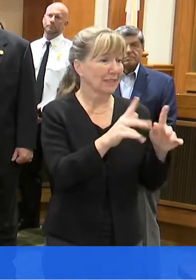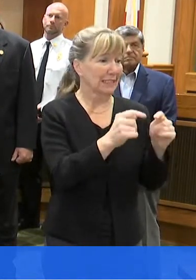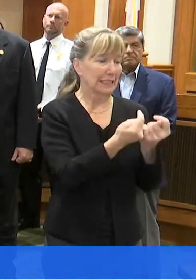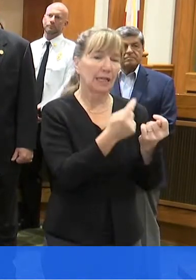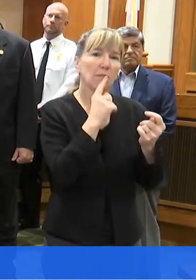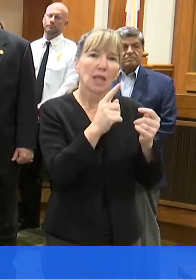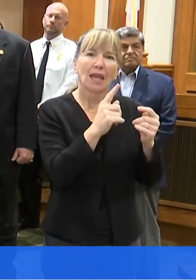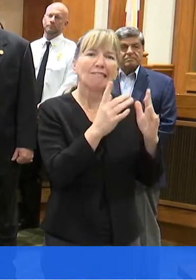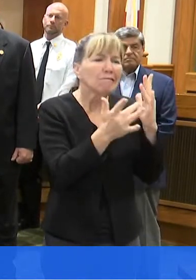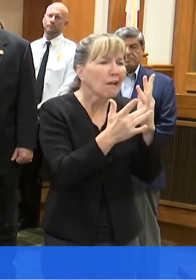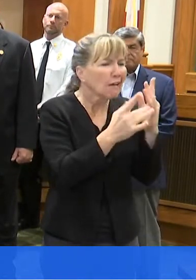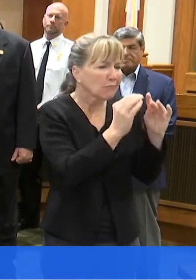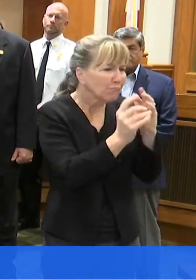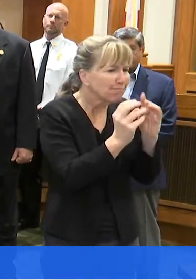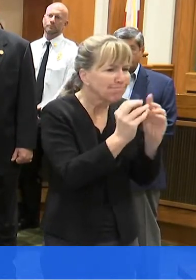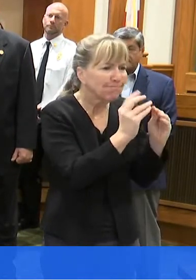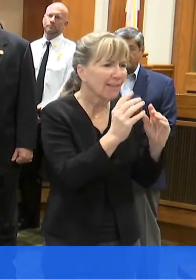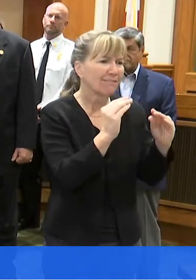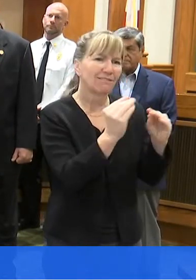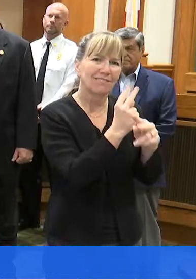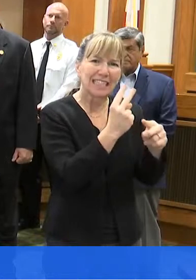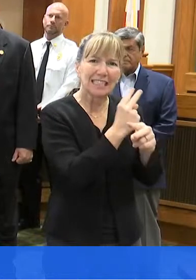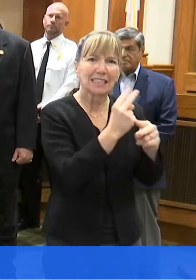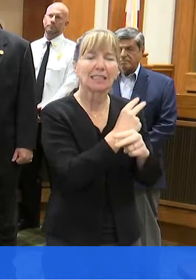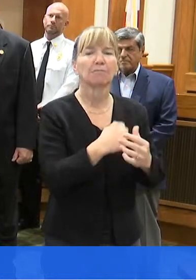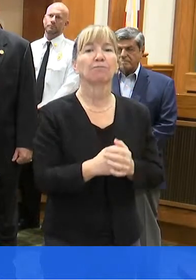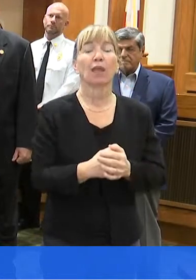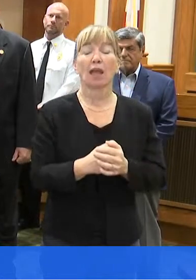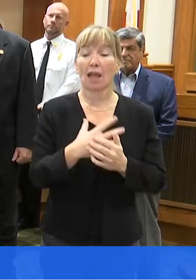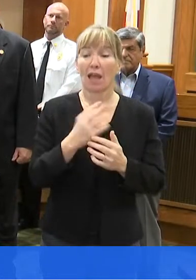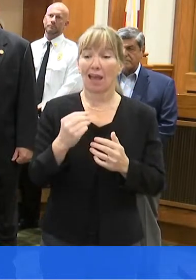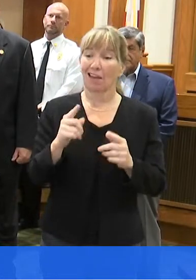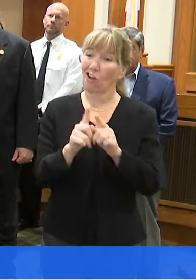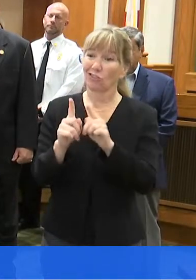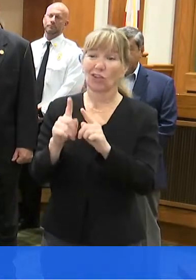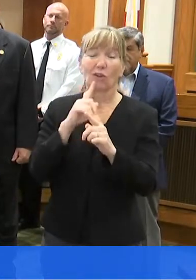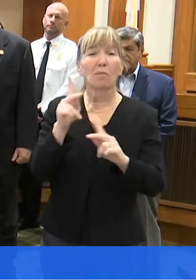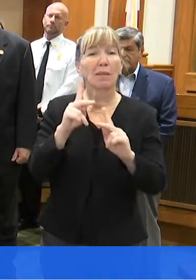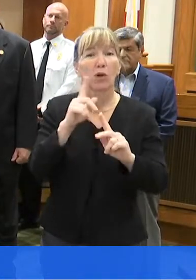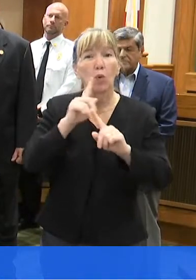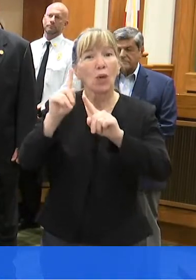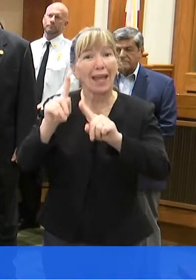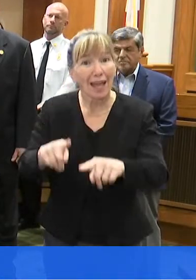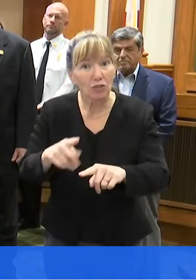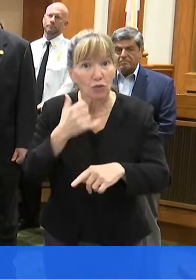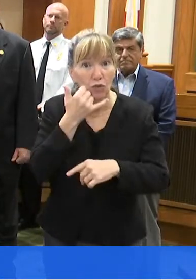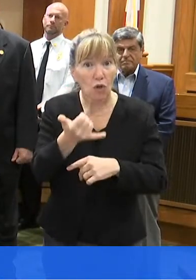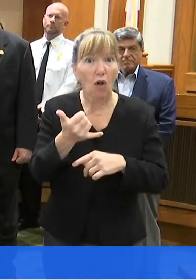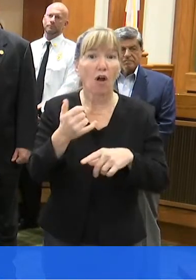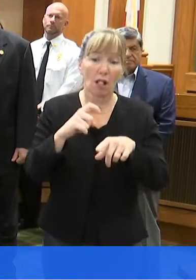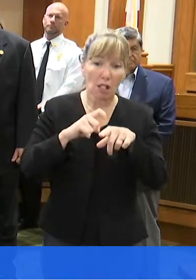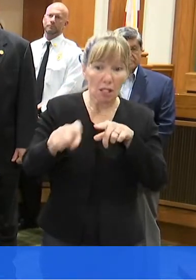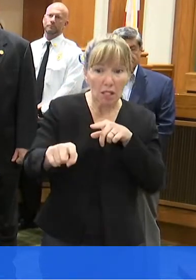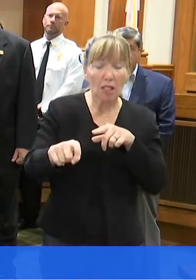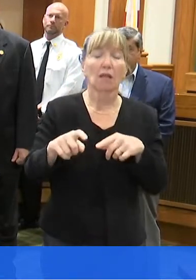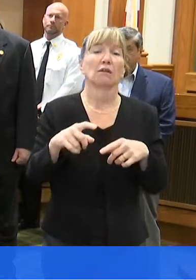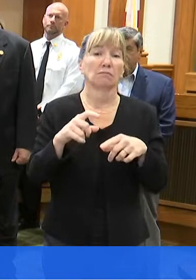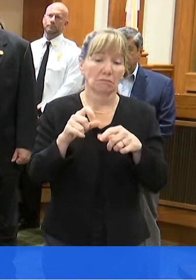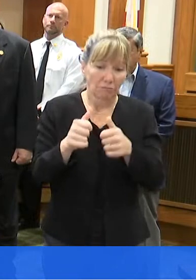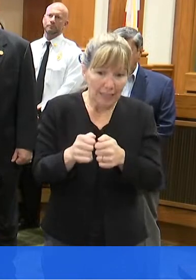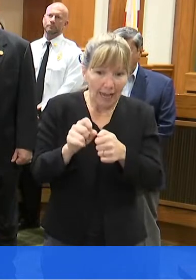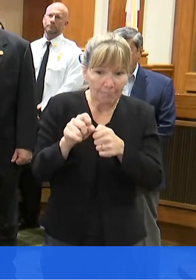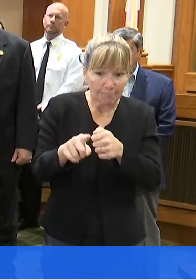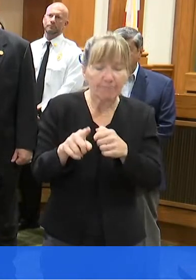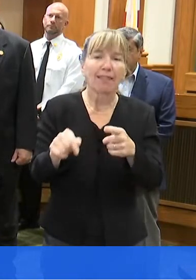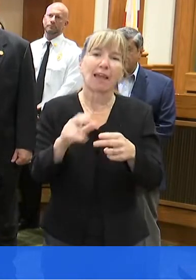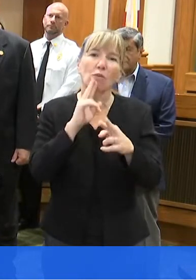behind the scenes. And finally, I want to thank our call takers across the county who answer the community's call for help